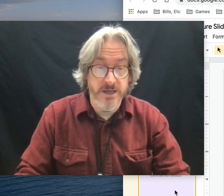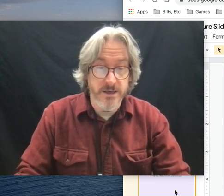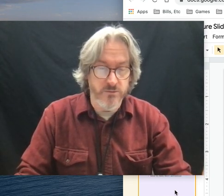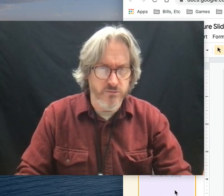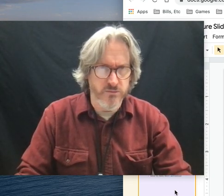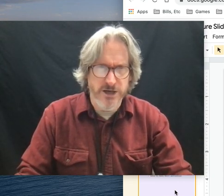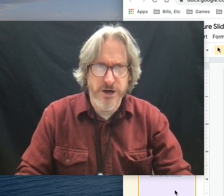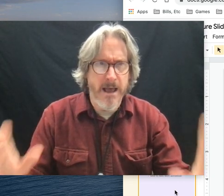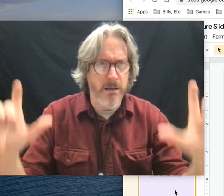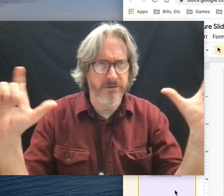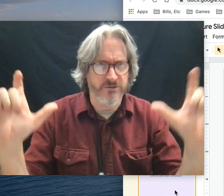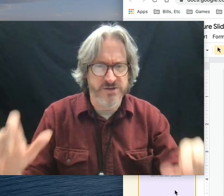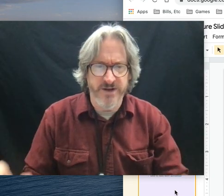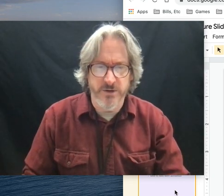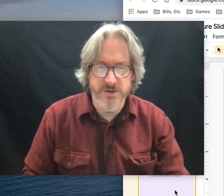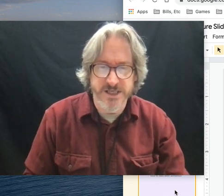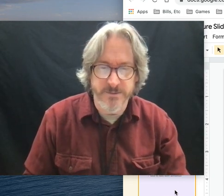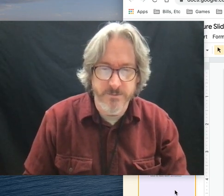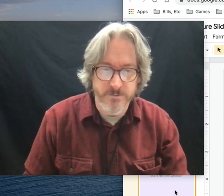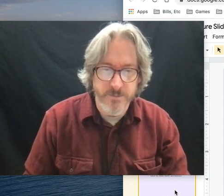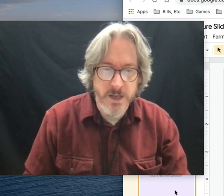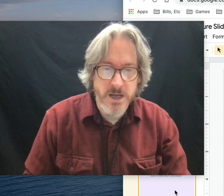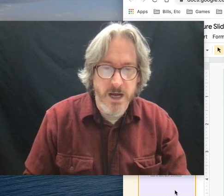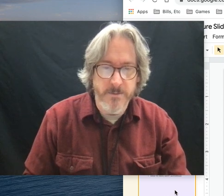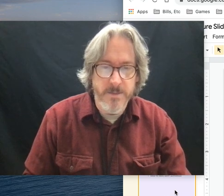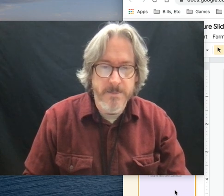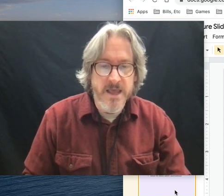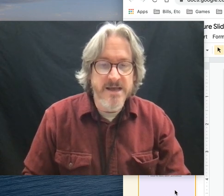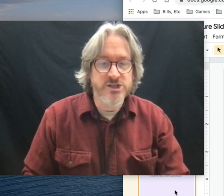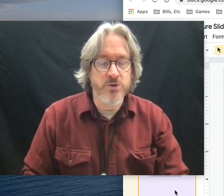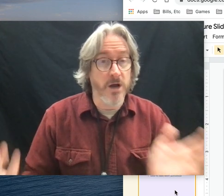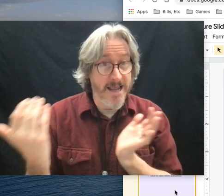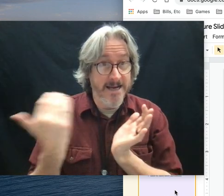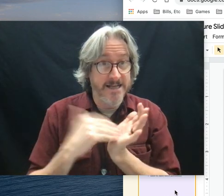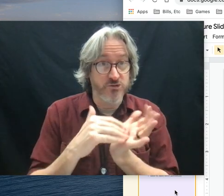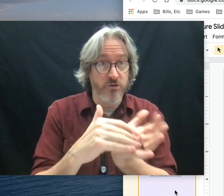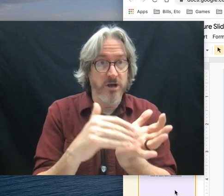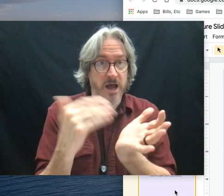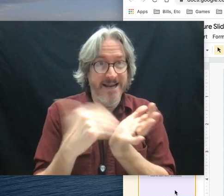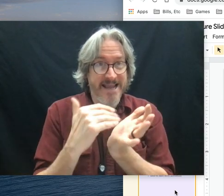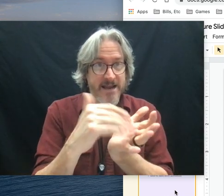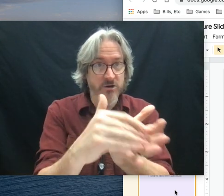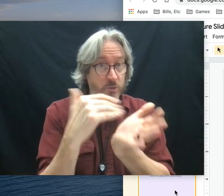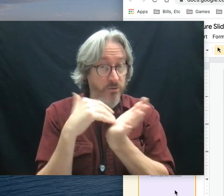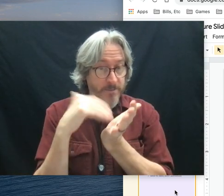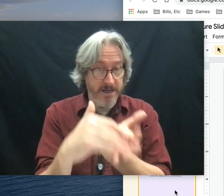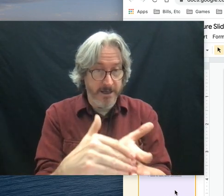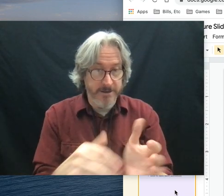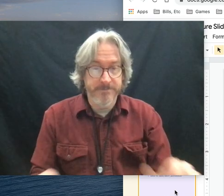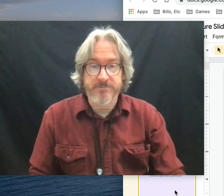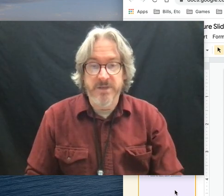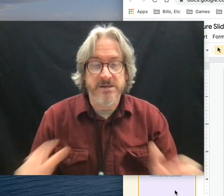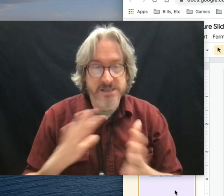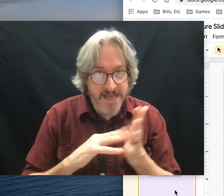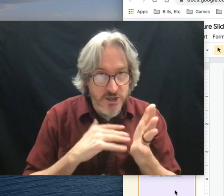the rationale, the first video you see. So again, it's, again, we repeat